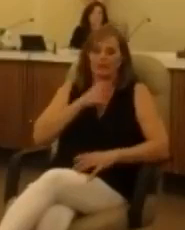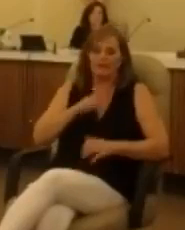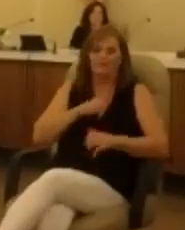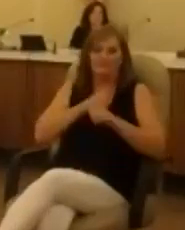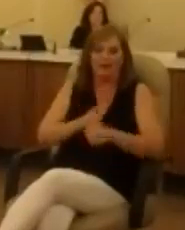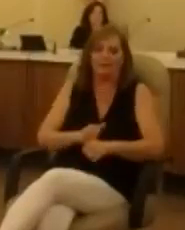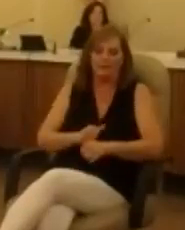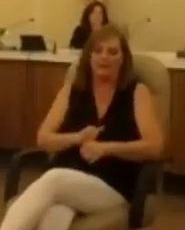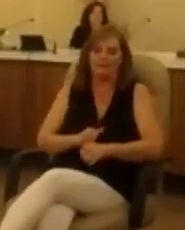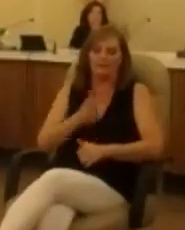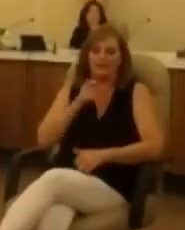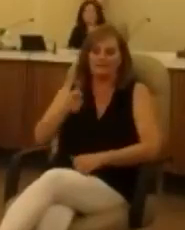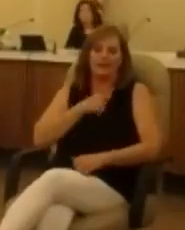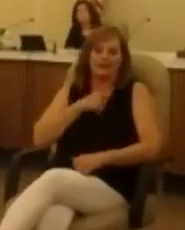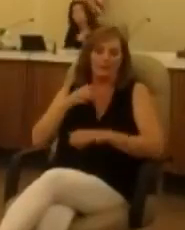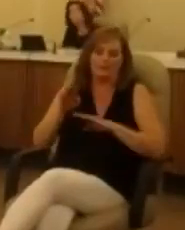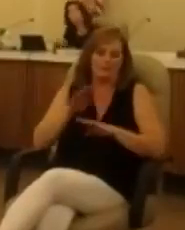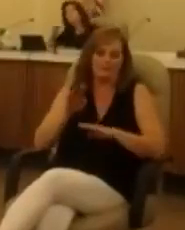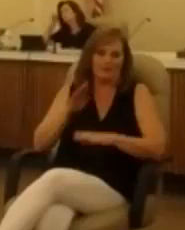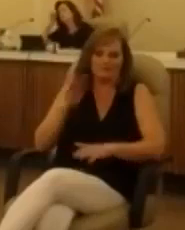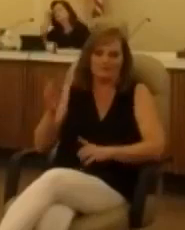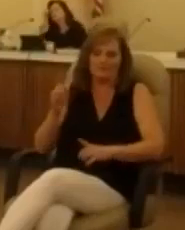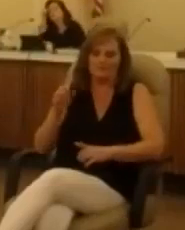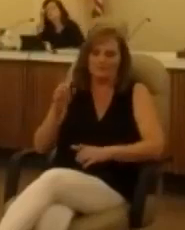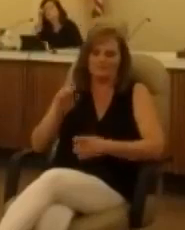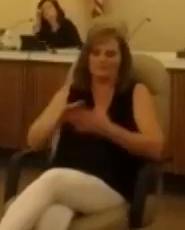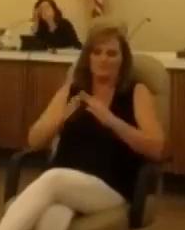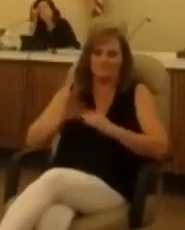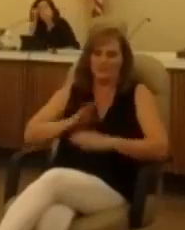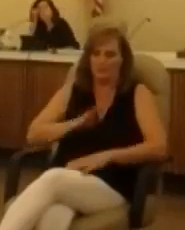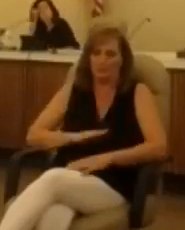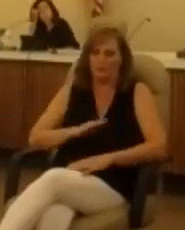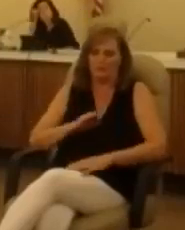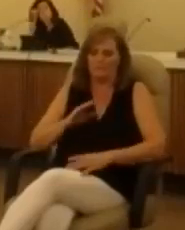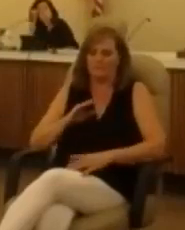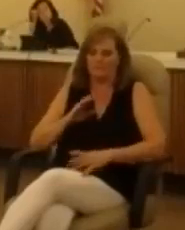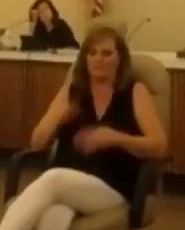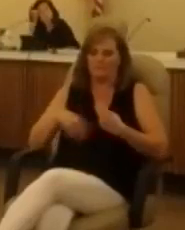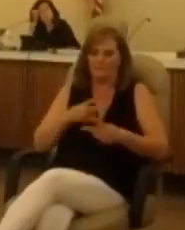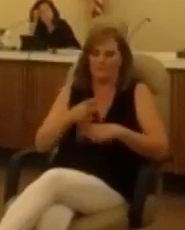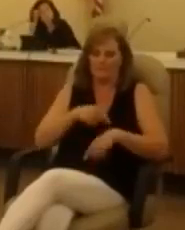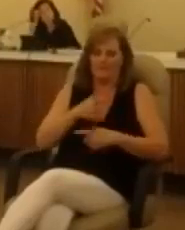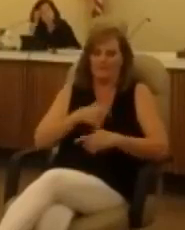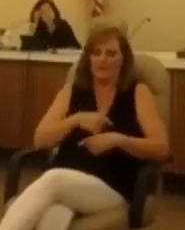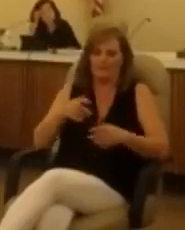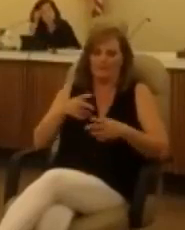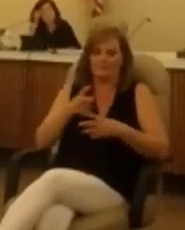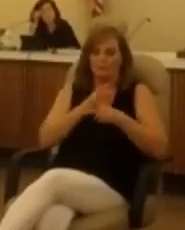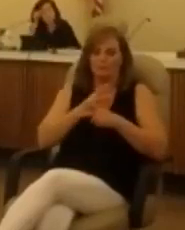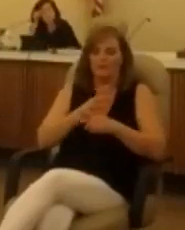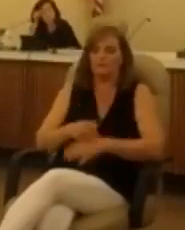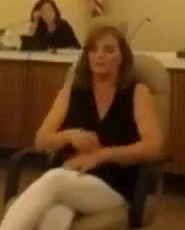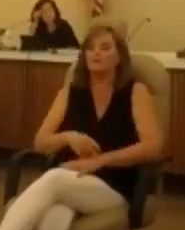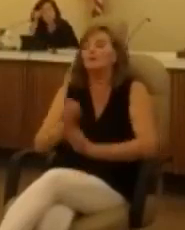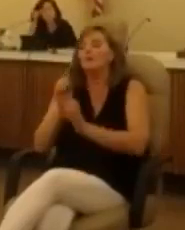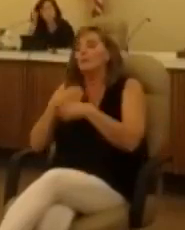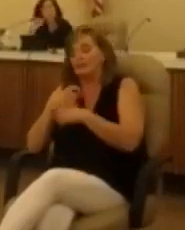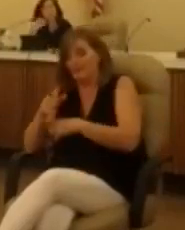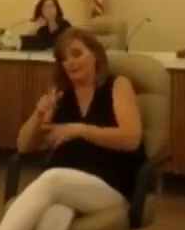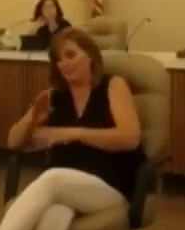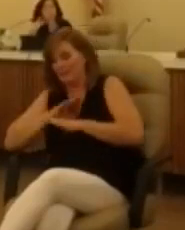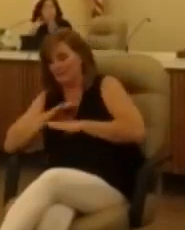That's not how we've conducted this town board the entire time I've been town supervisor. But to make you happy, Millie, would you put